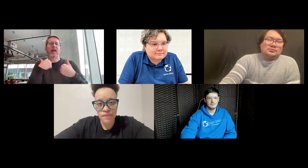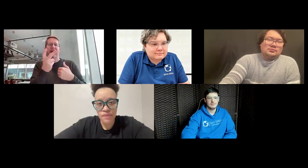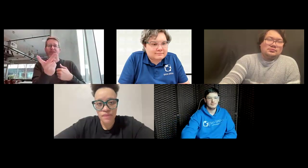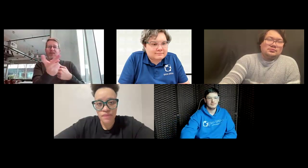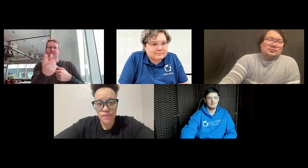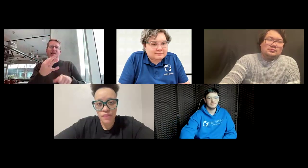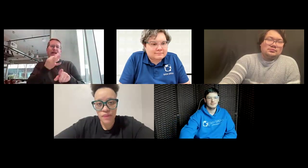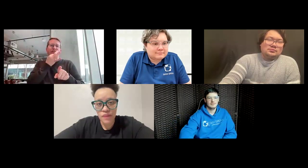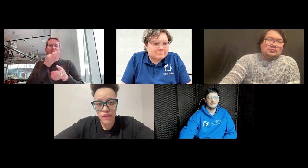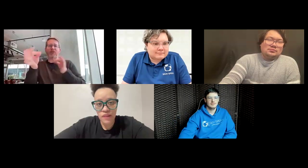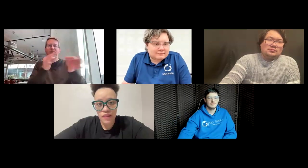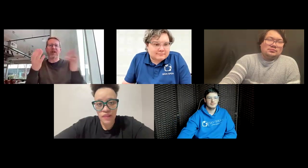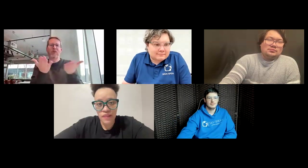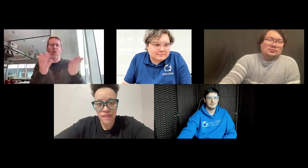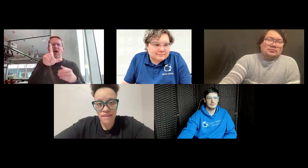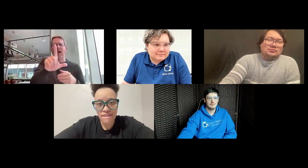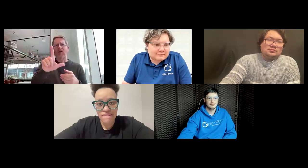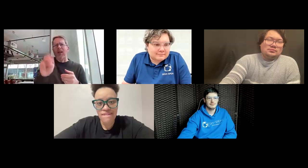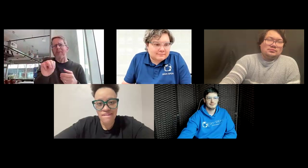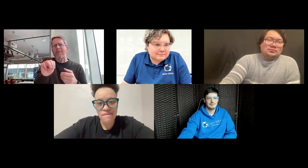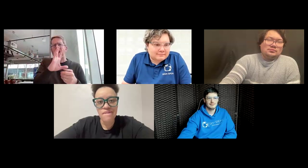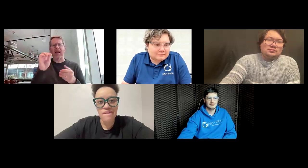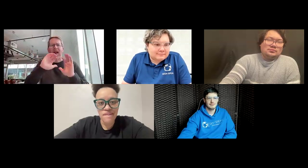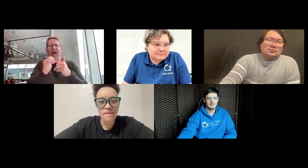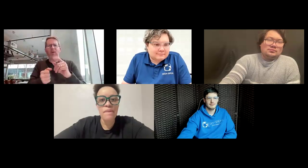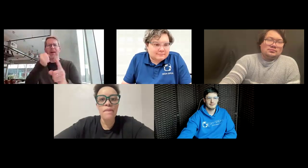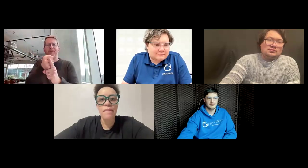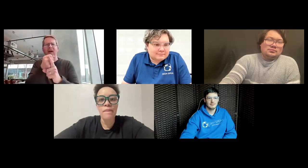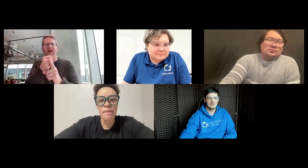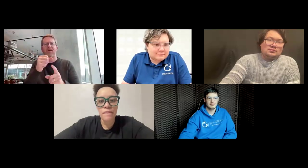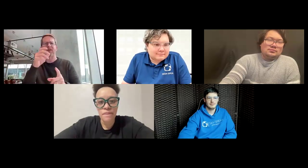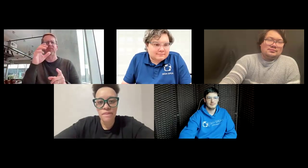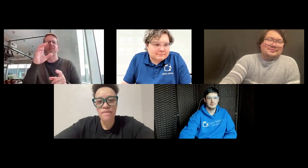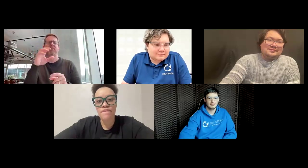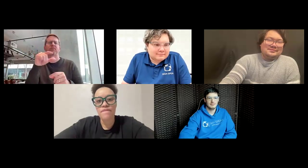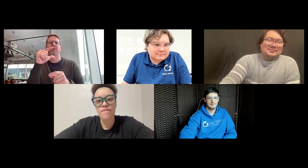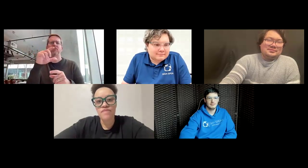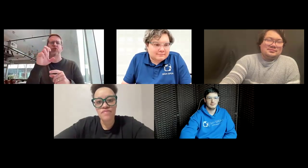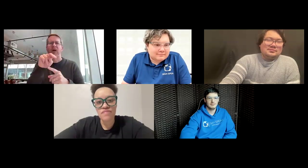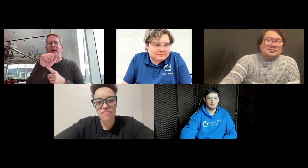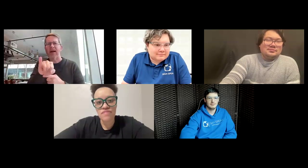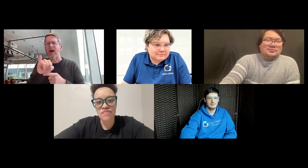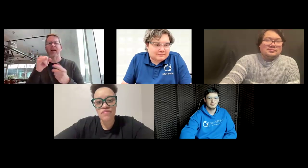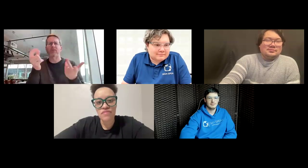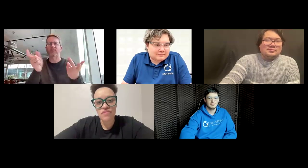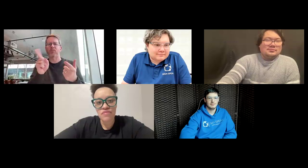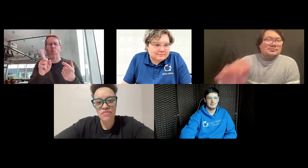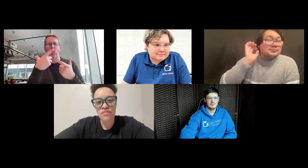And that database system might have two experts here who could explain LLMs and how they impact Gen